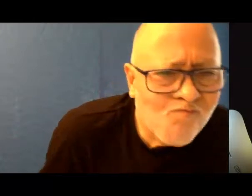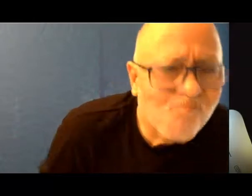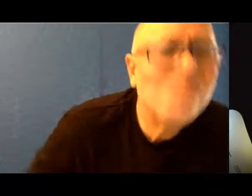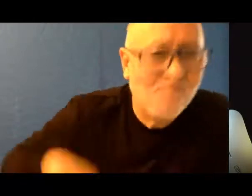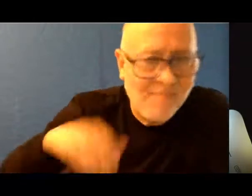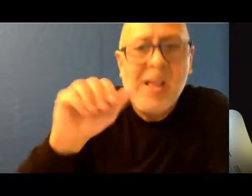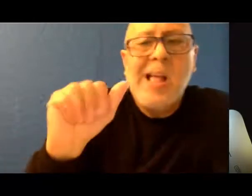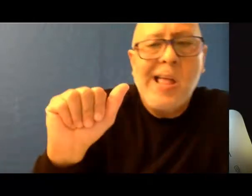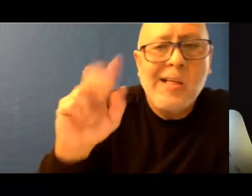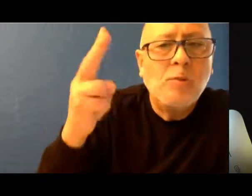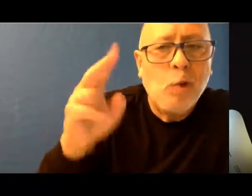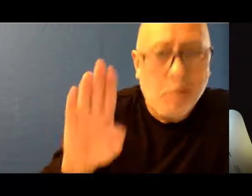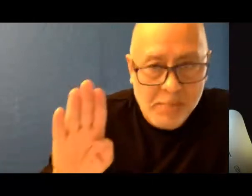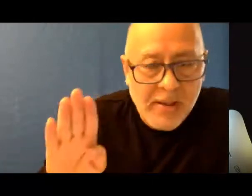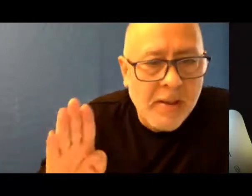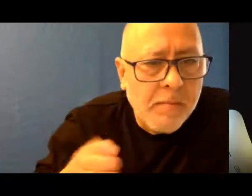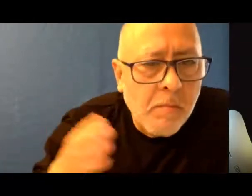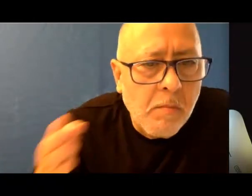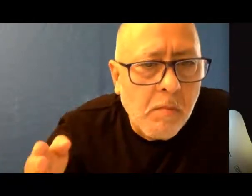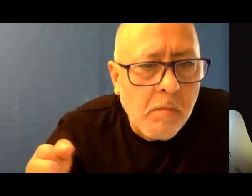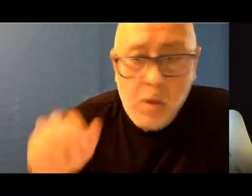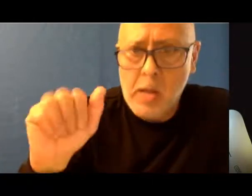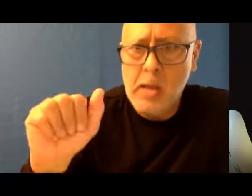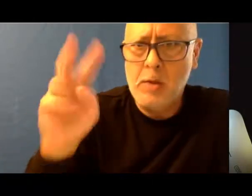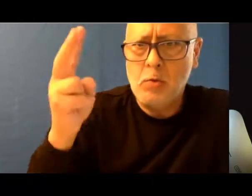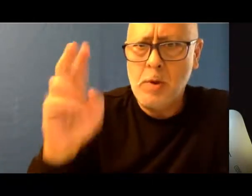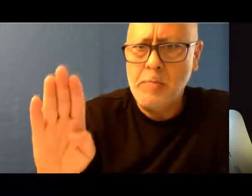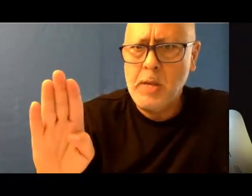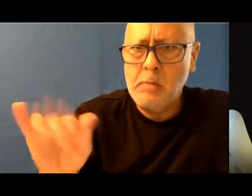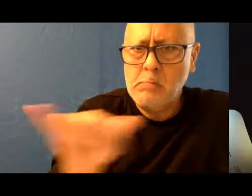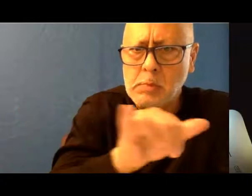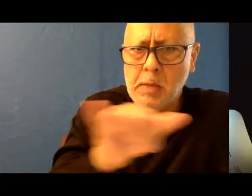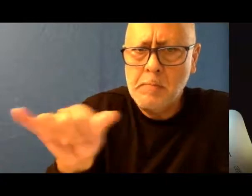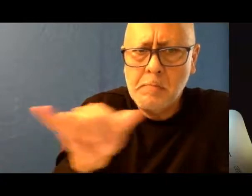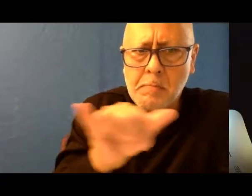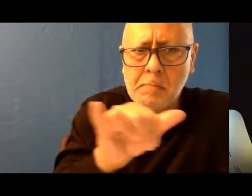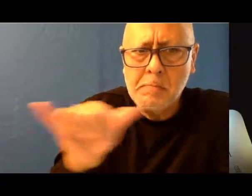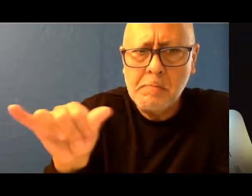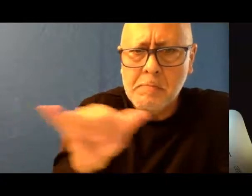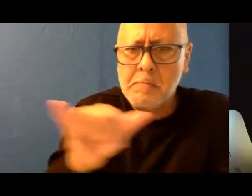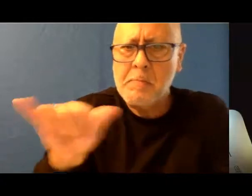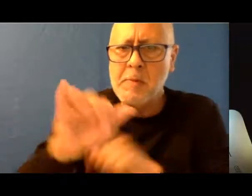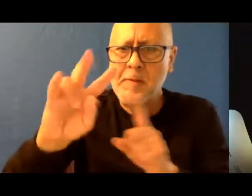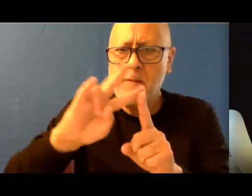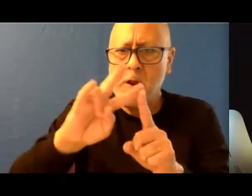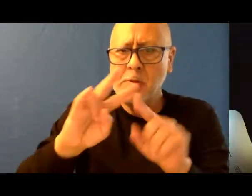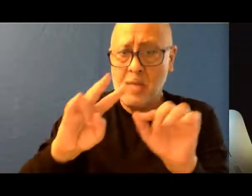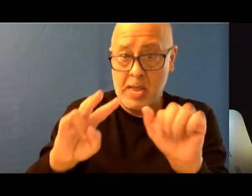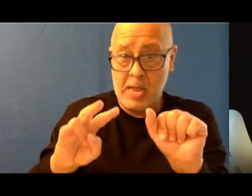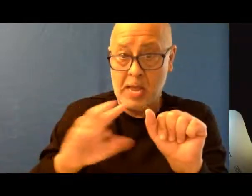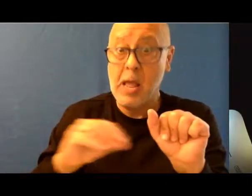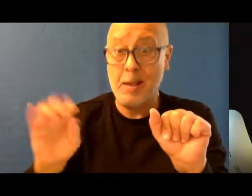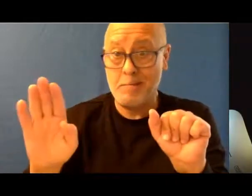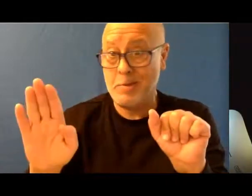squared b, I see a squared b. So I have both variables, a and